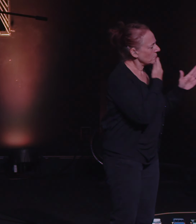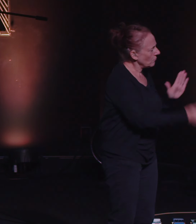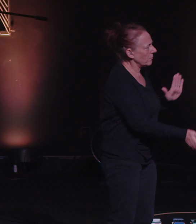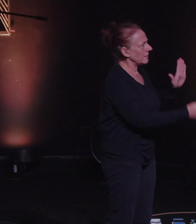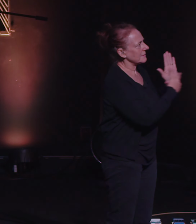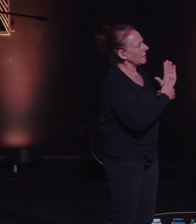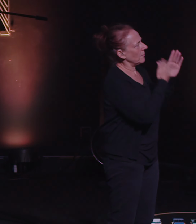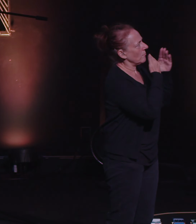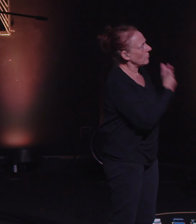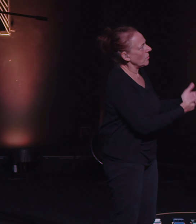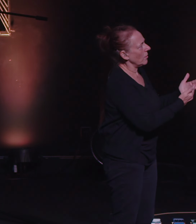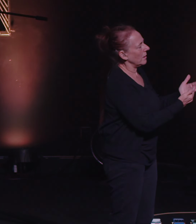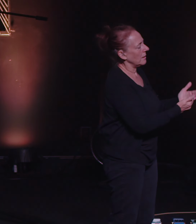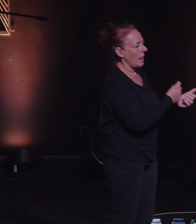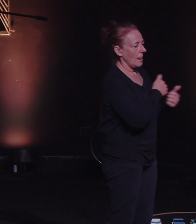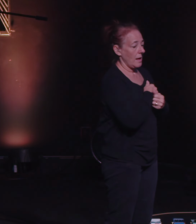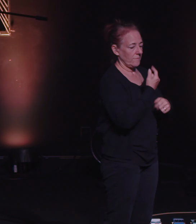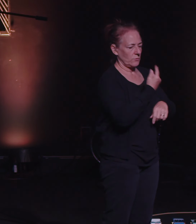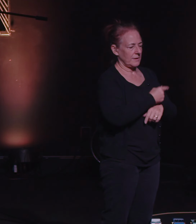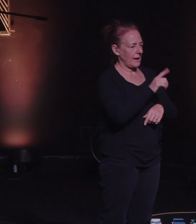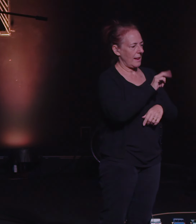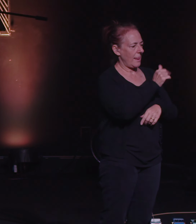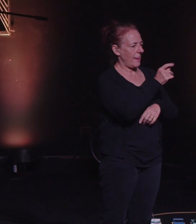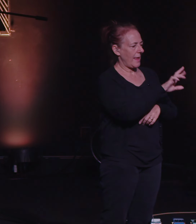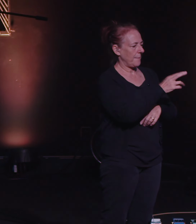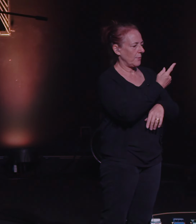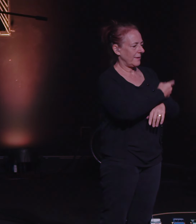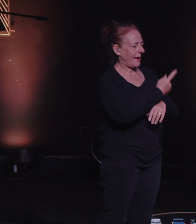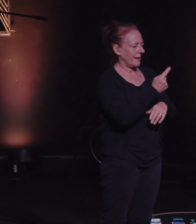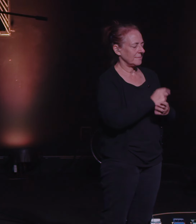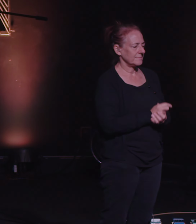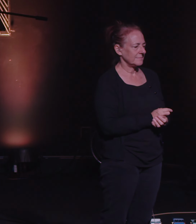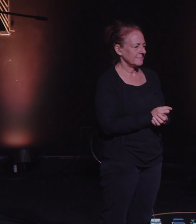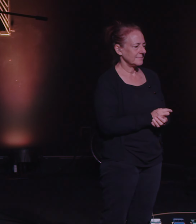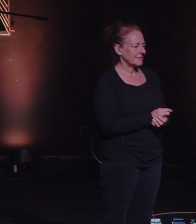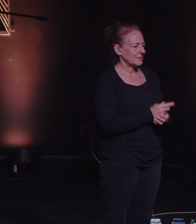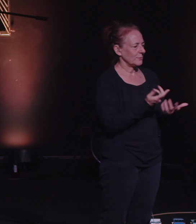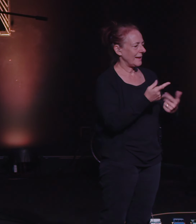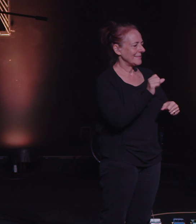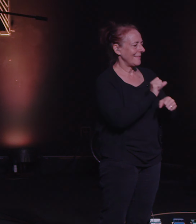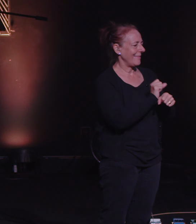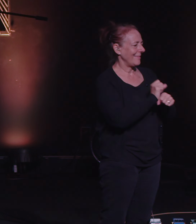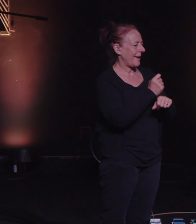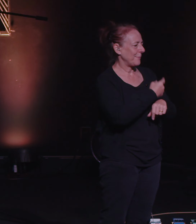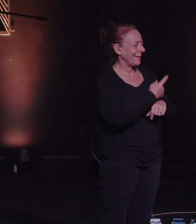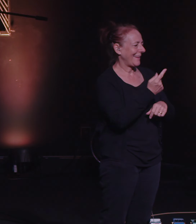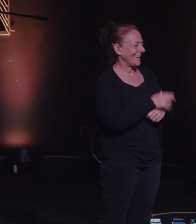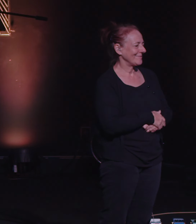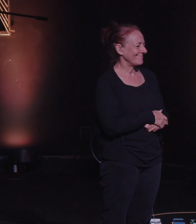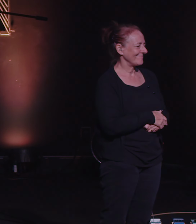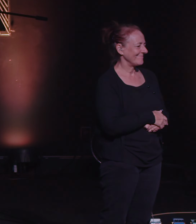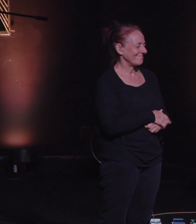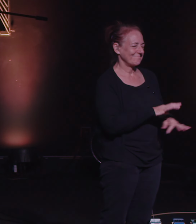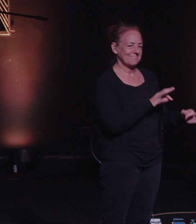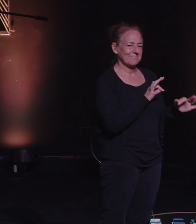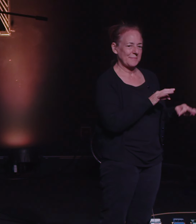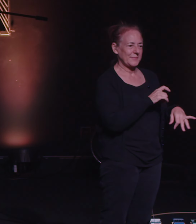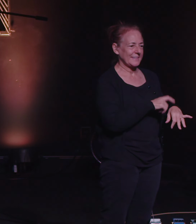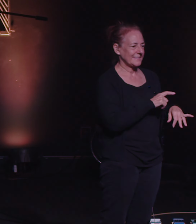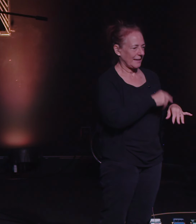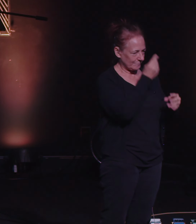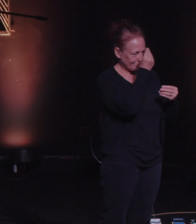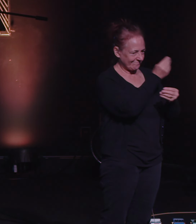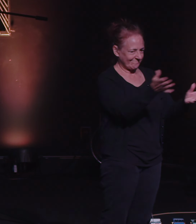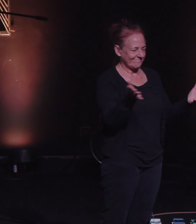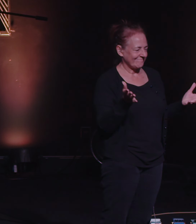that today fell on Labor Day because typically you have your core people here and you don't have a lot of new people. And so I think this is an